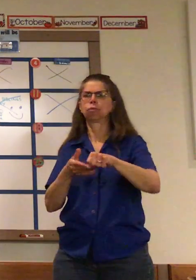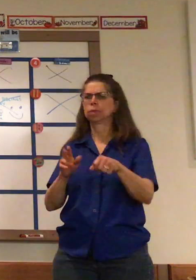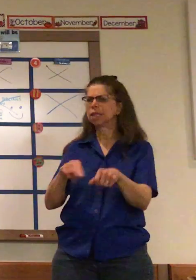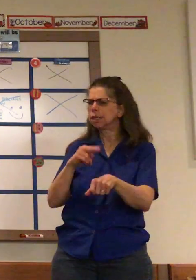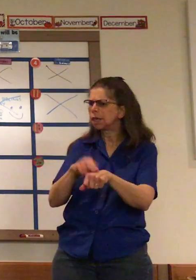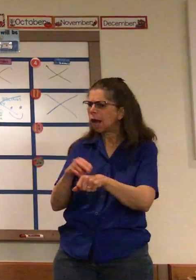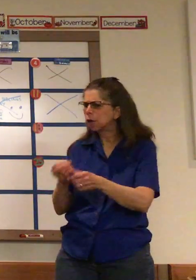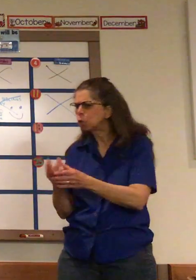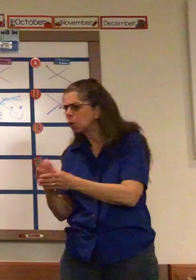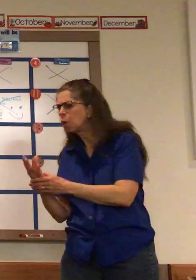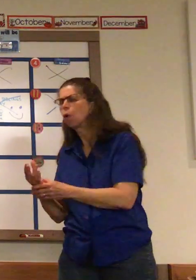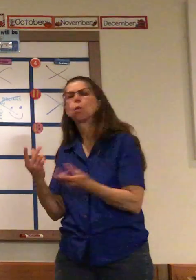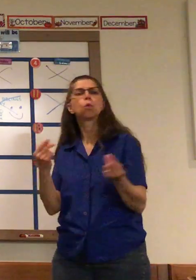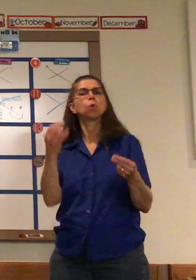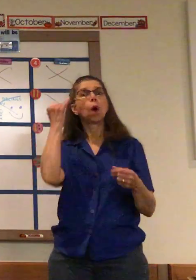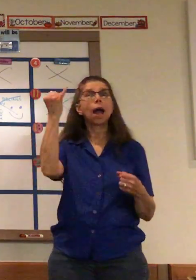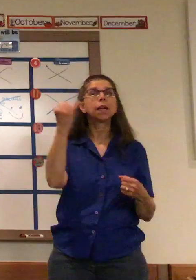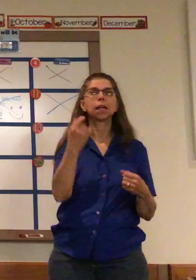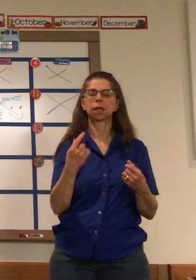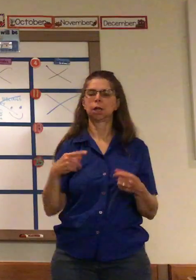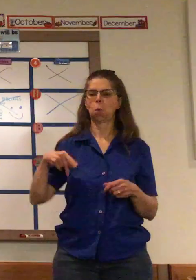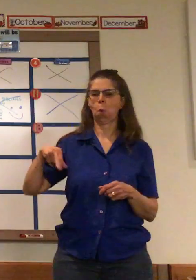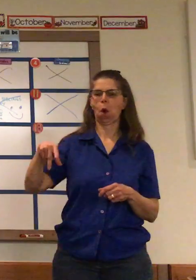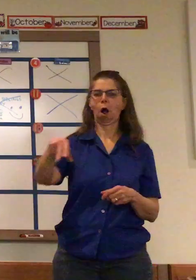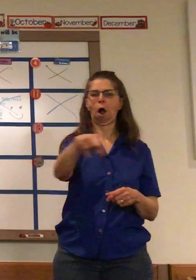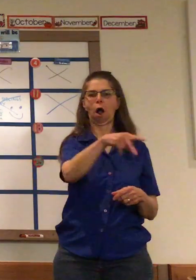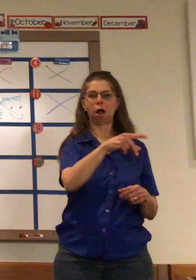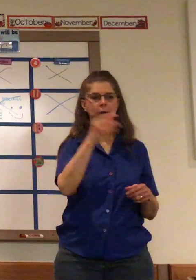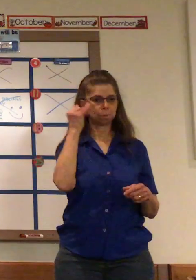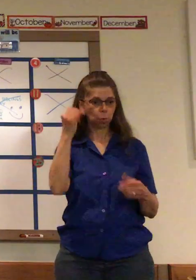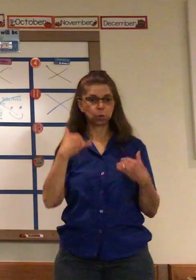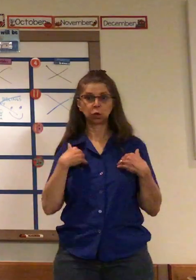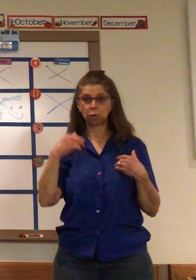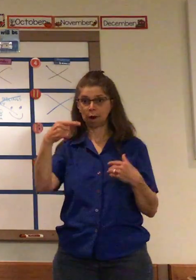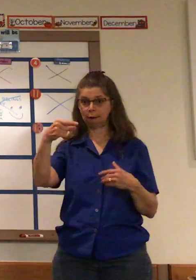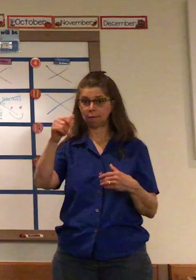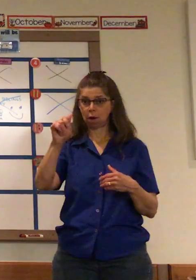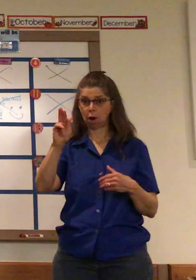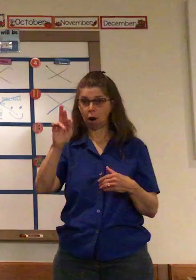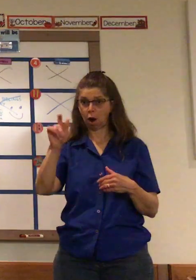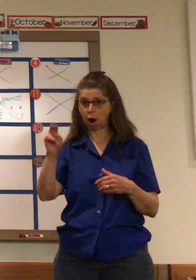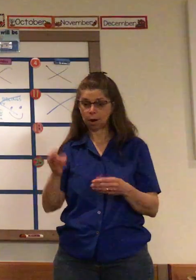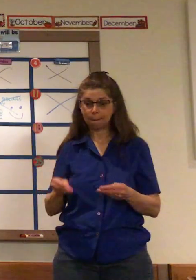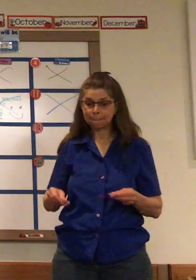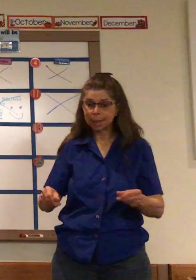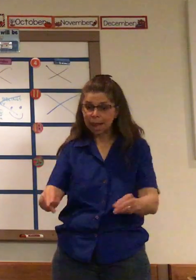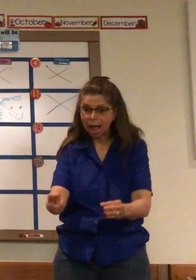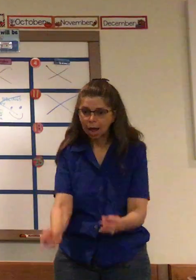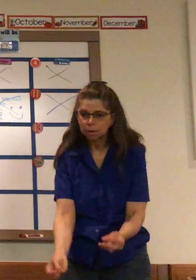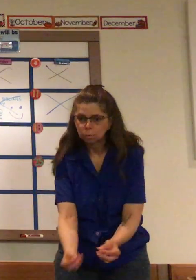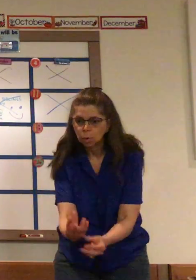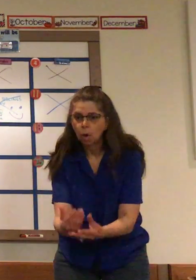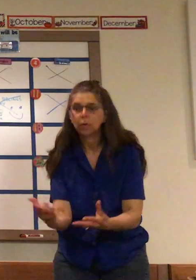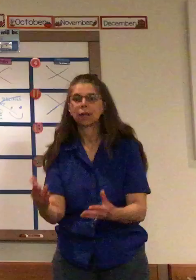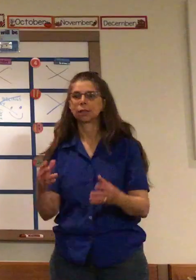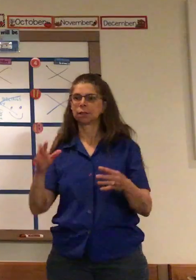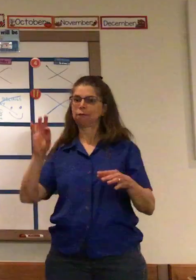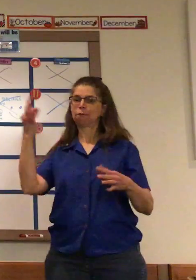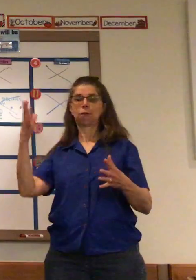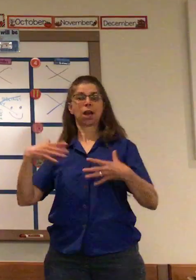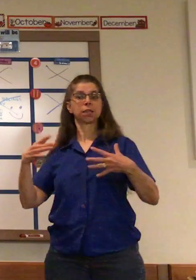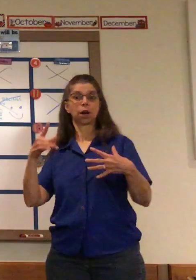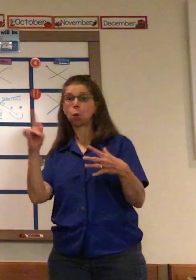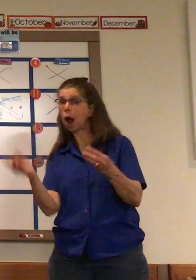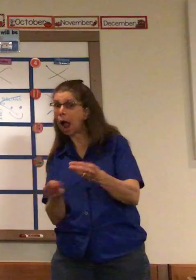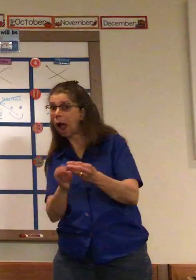walk, plant some stuff in a garden if you have one. Just spend a lot of time getting some fresh air. Did you guys have anything else to add